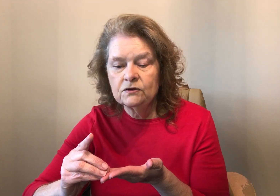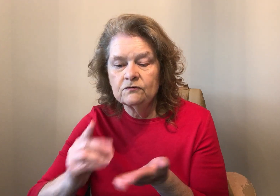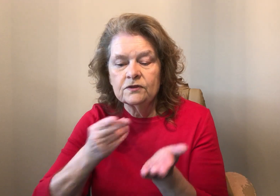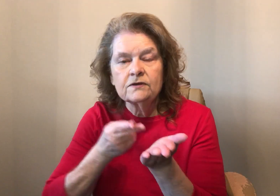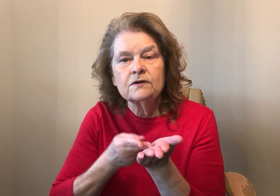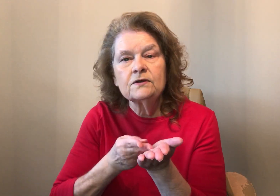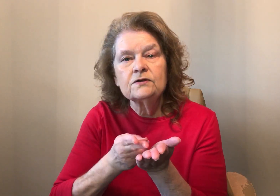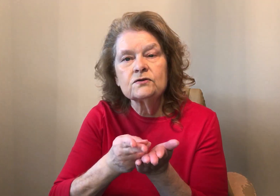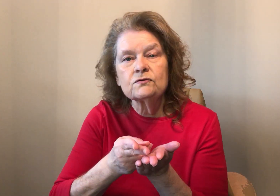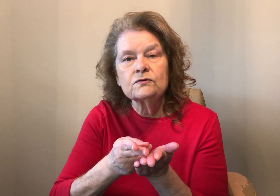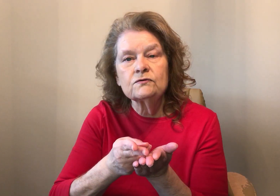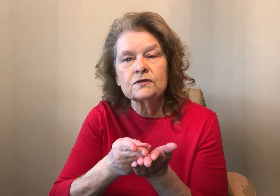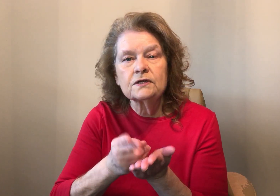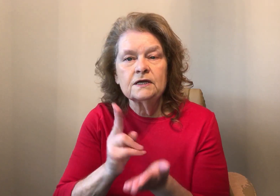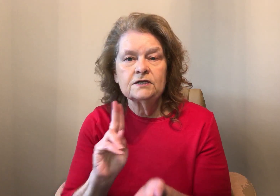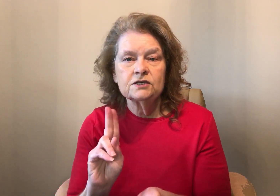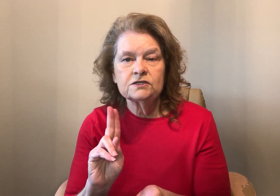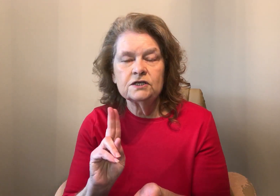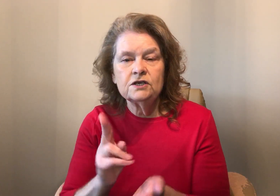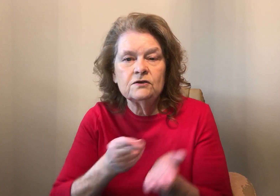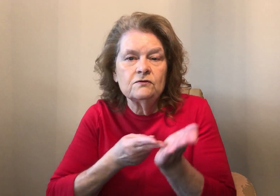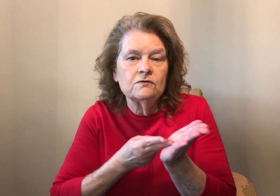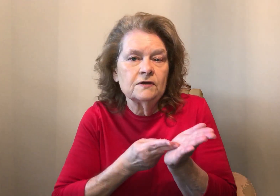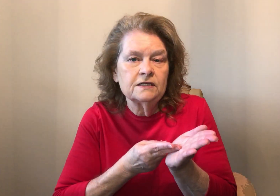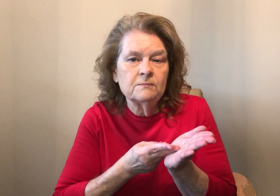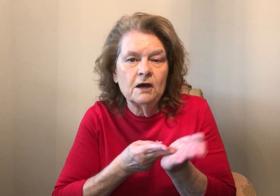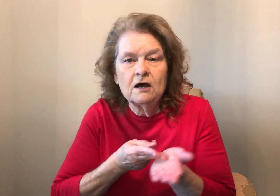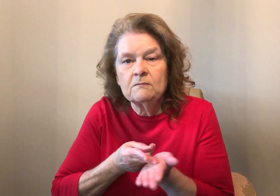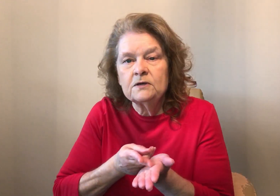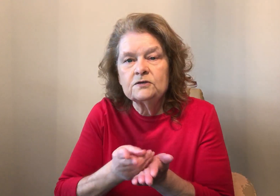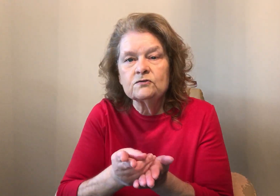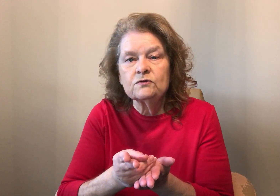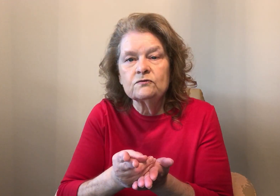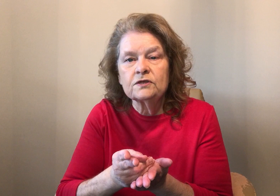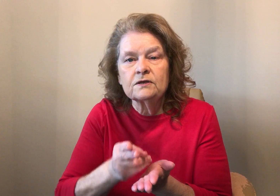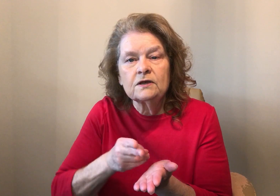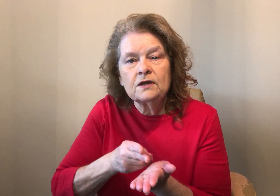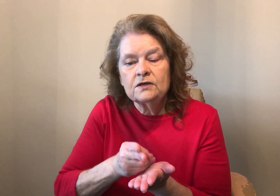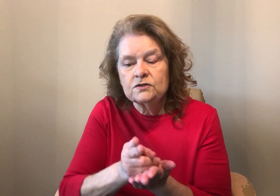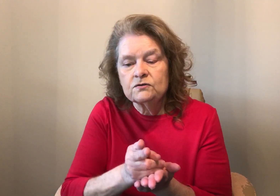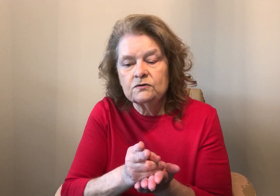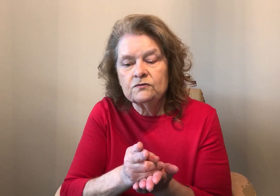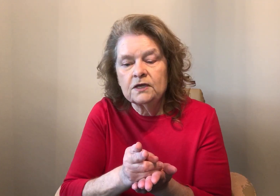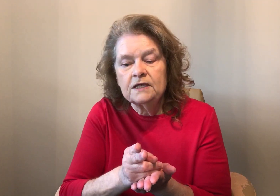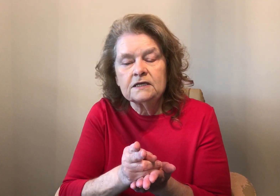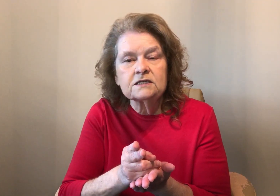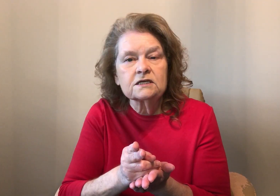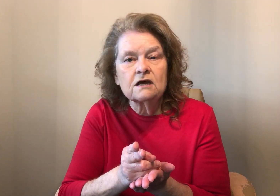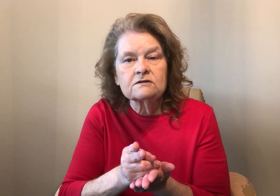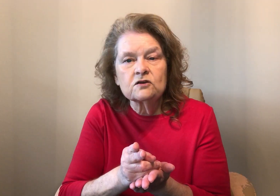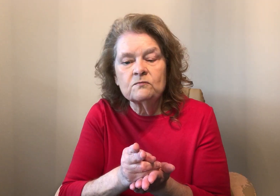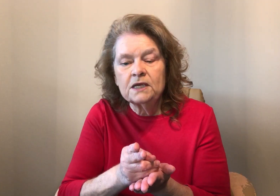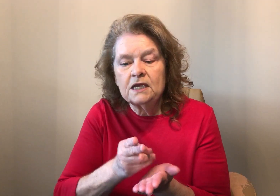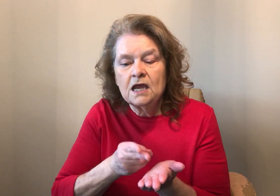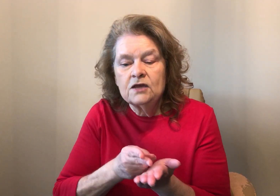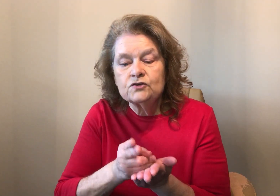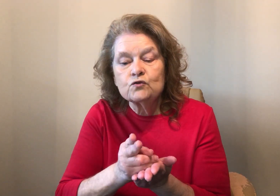Truth. Truth. Just a U in the palm. Truth. Truth. This could also be